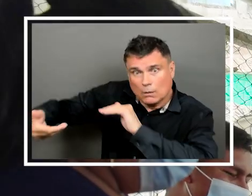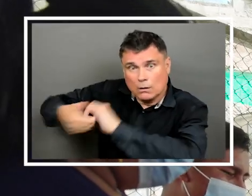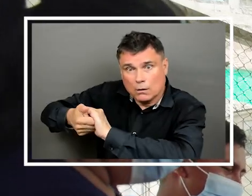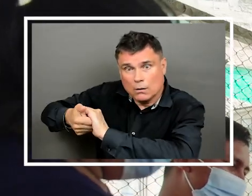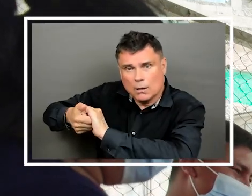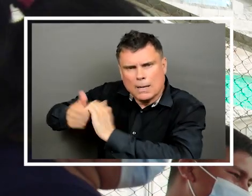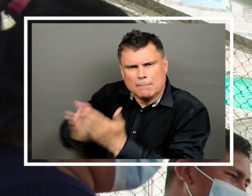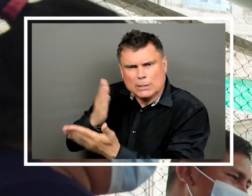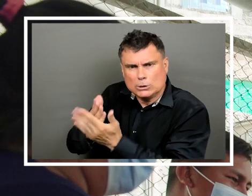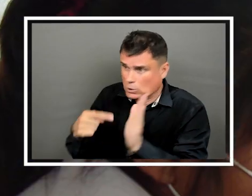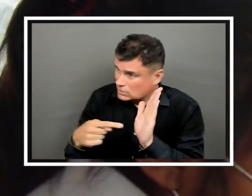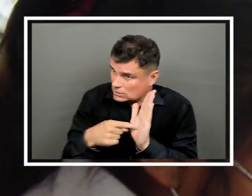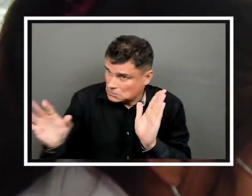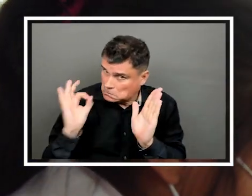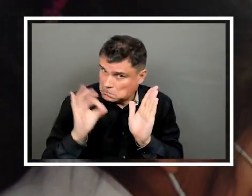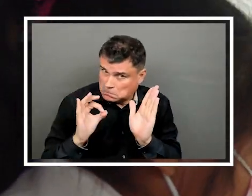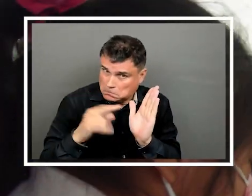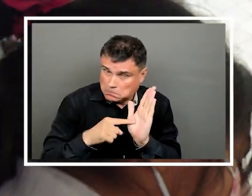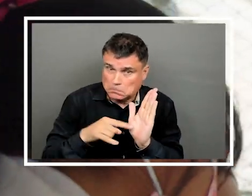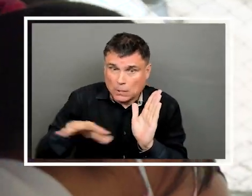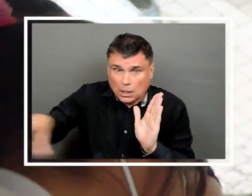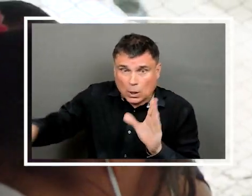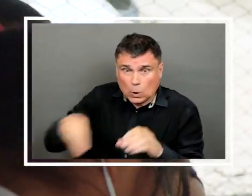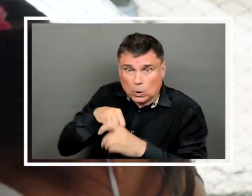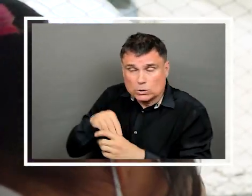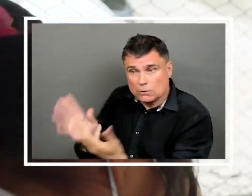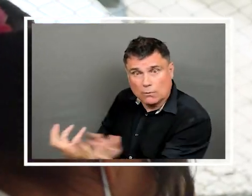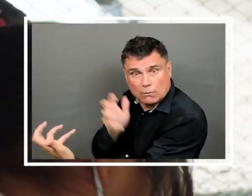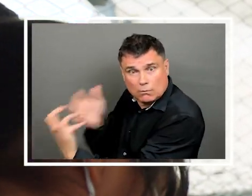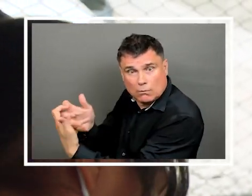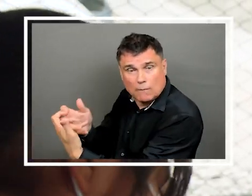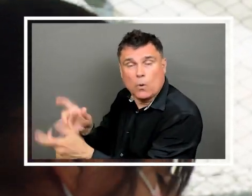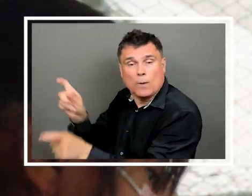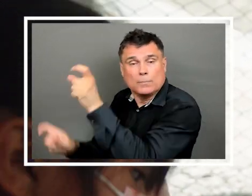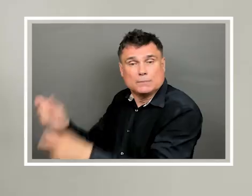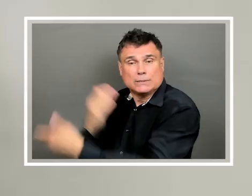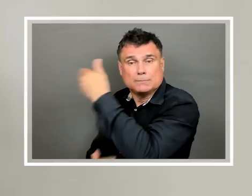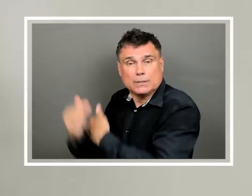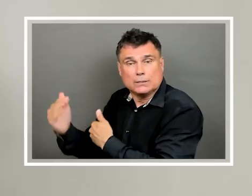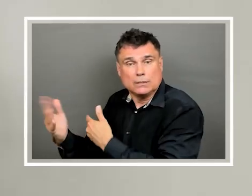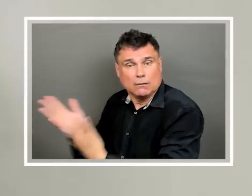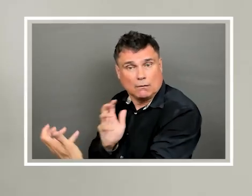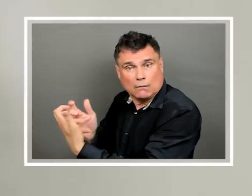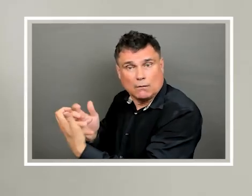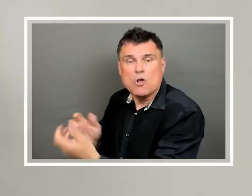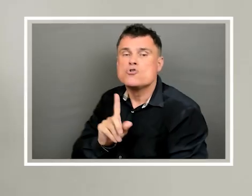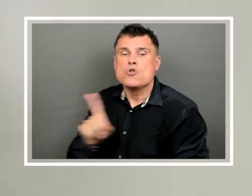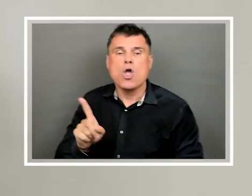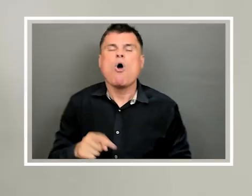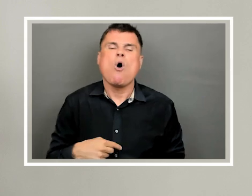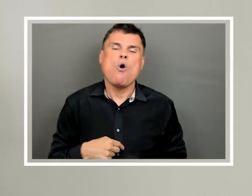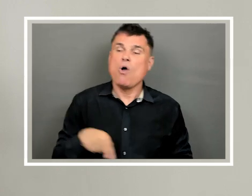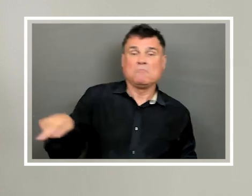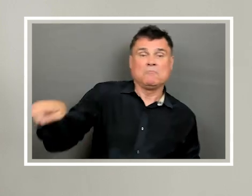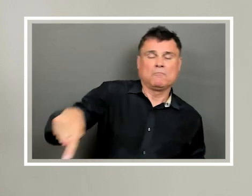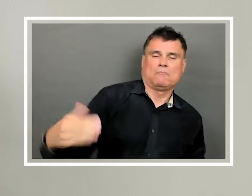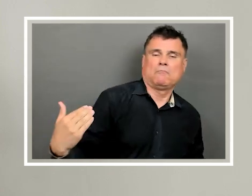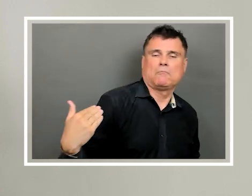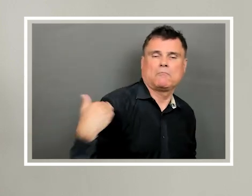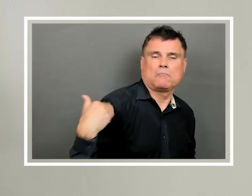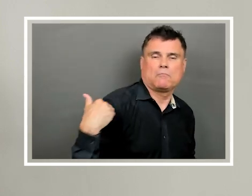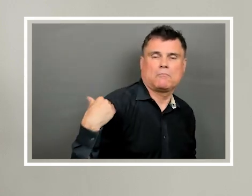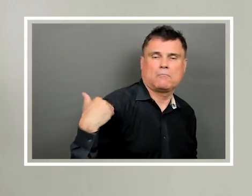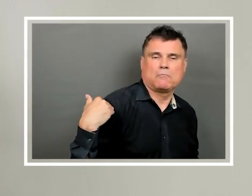sure it's inclusive and that persons with disabilities will benefit from it. Don't just assume they will contact